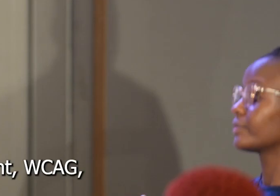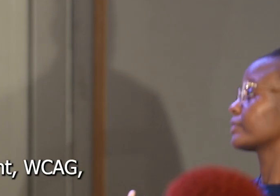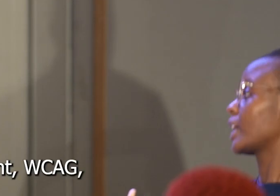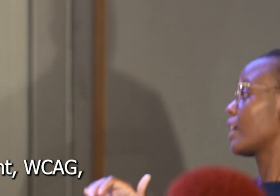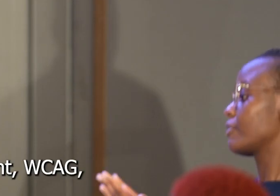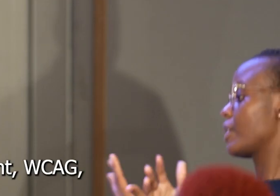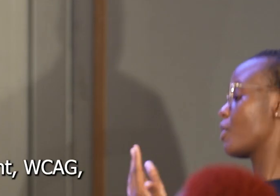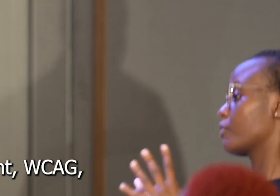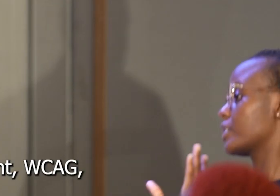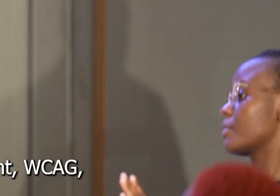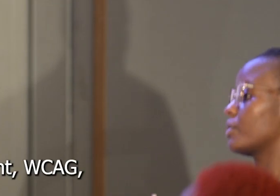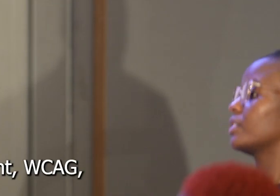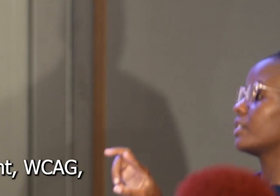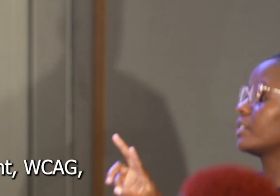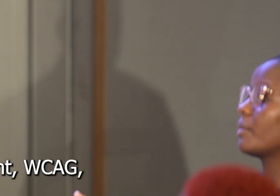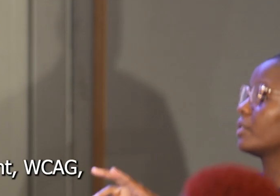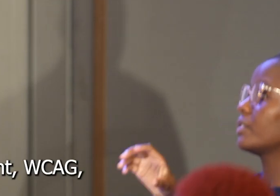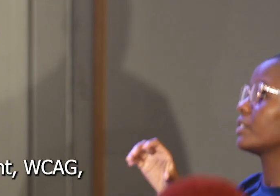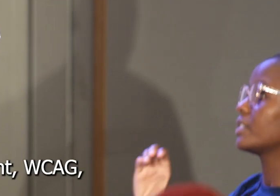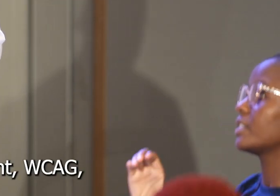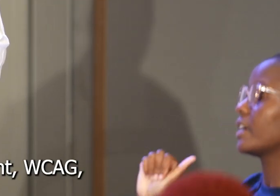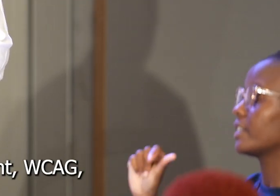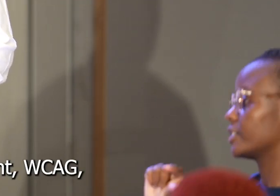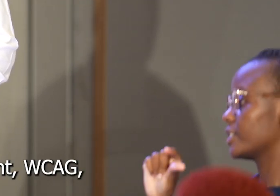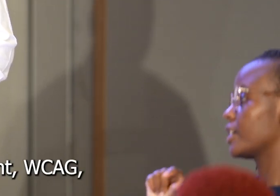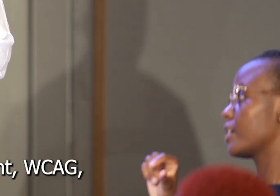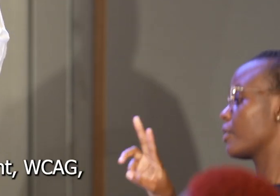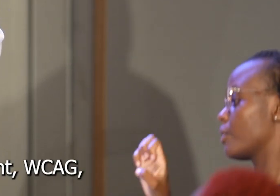frameworks, for instance, the WCAG, Web Content, the